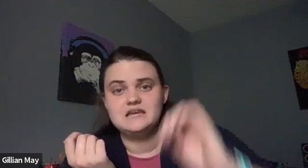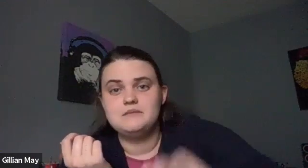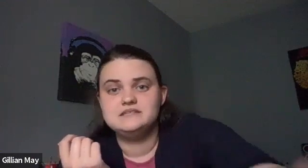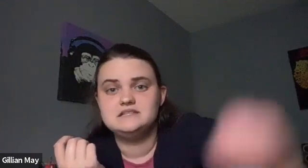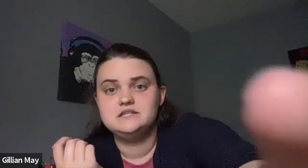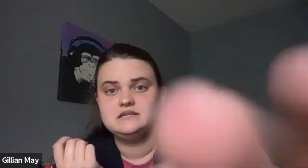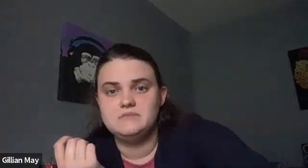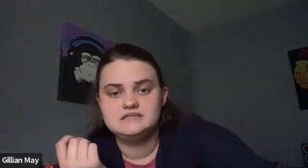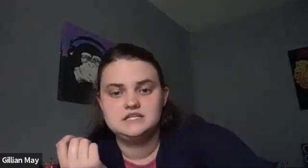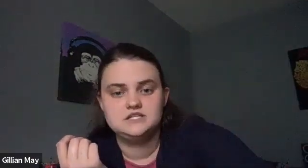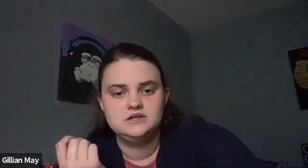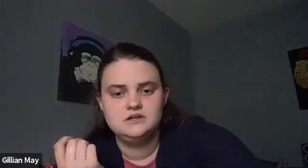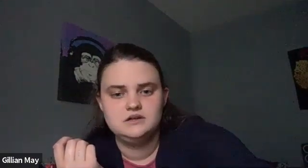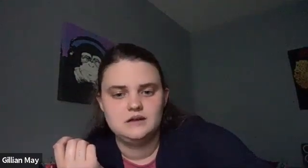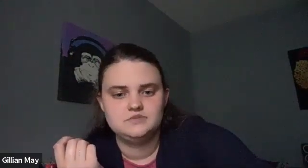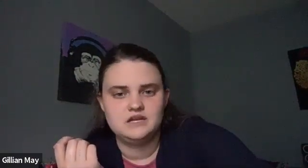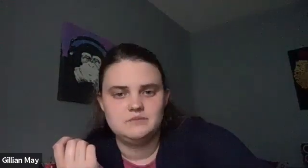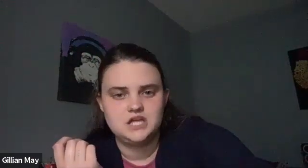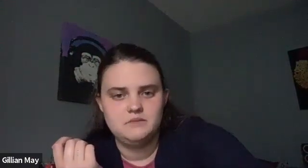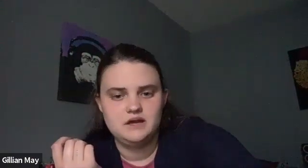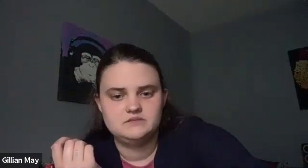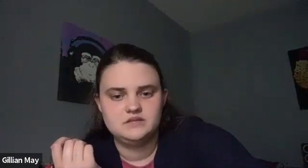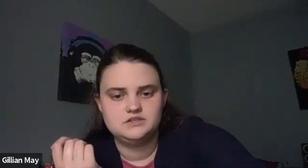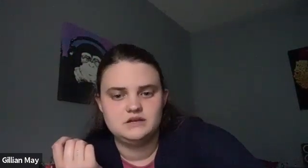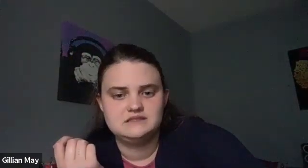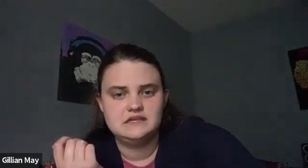a message. I'm trying to get my chat back to make sure I can see it.